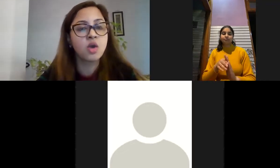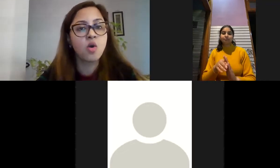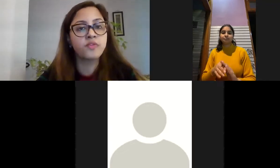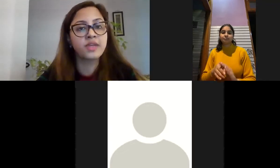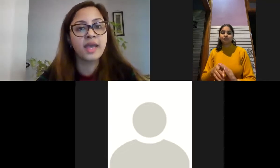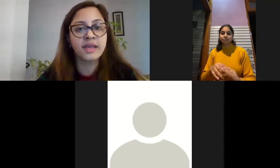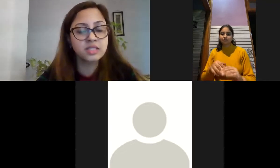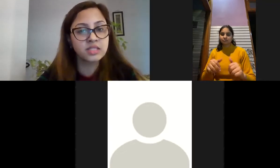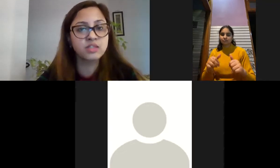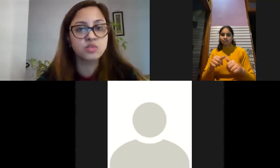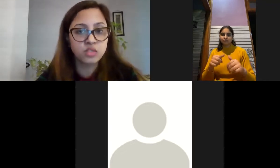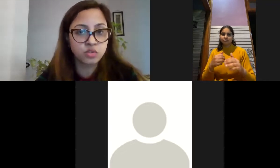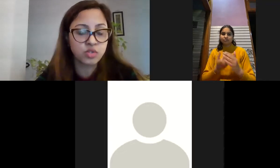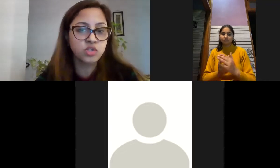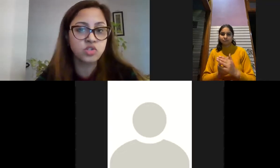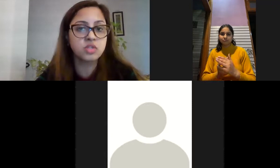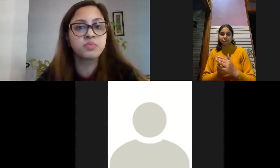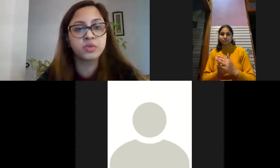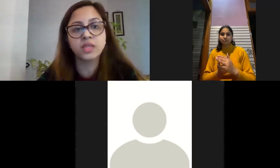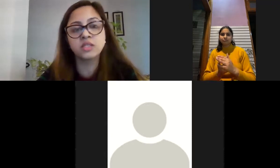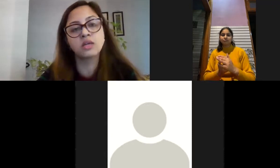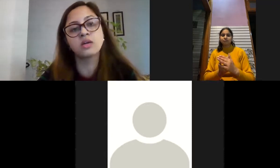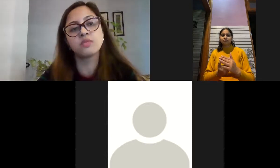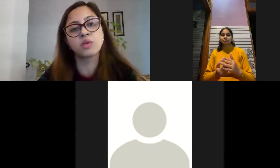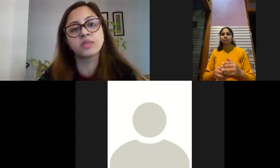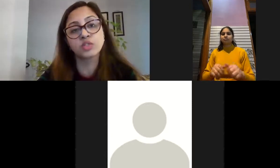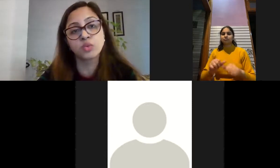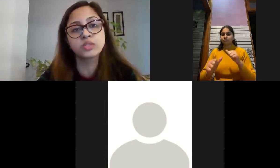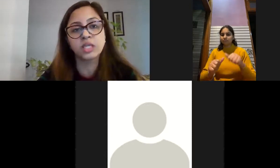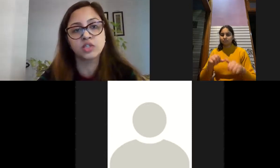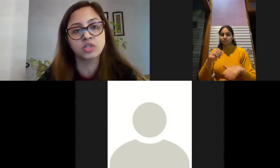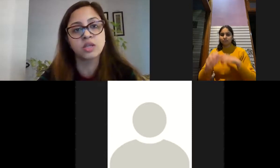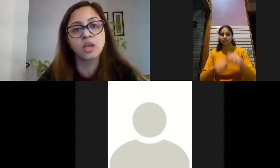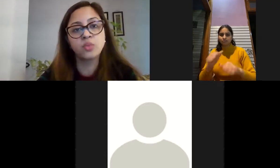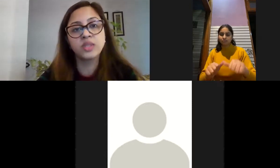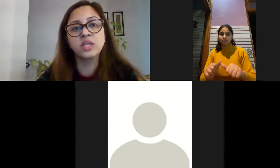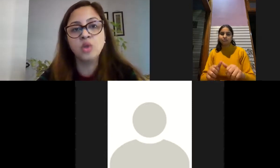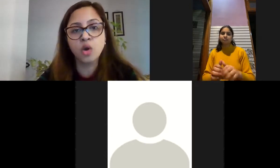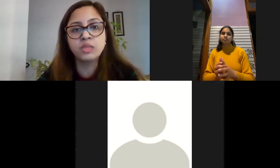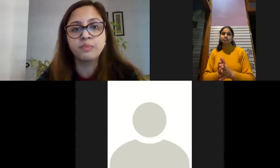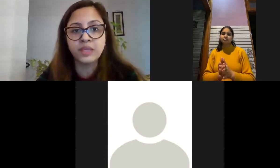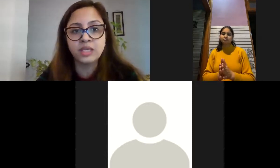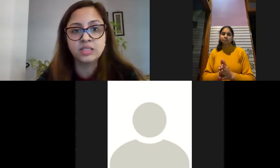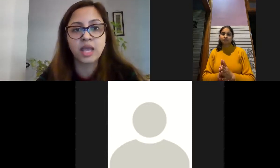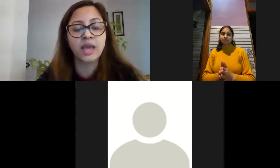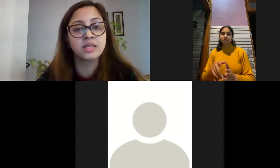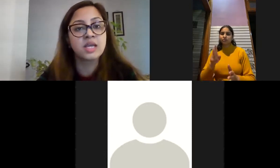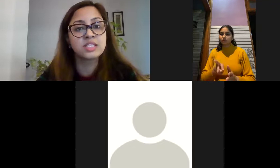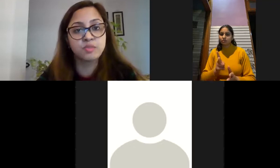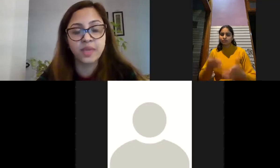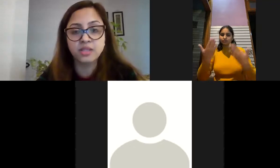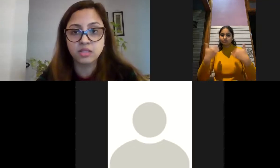admission of an access restriction preventing her from association with the normal beings